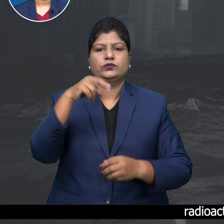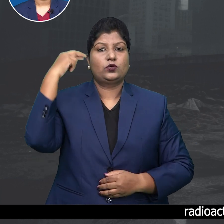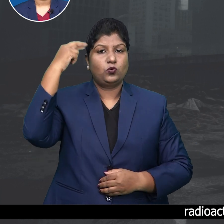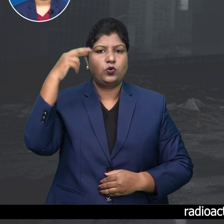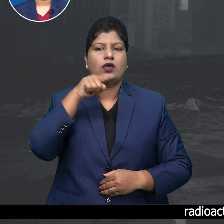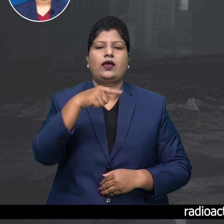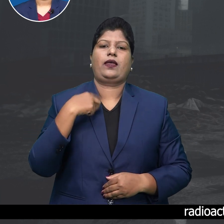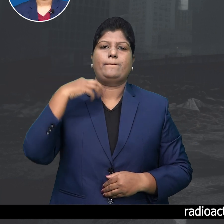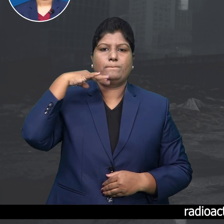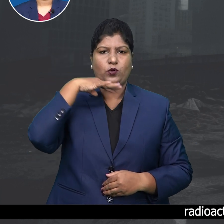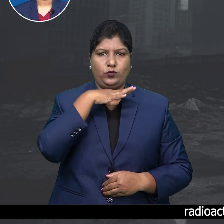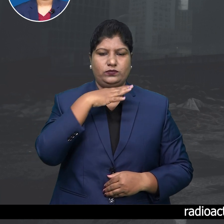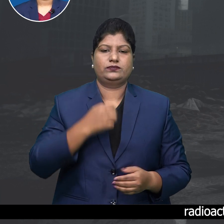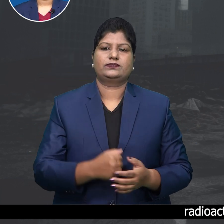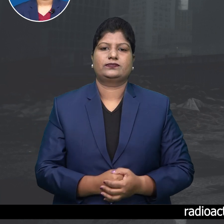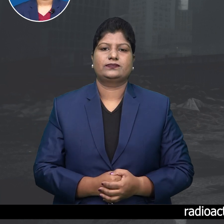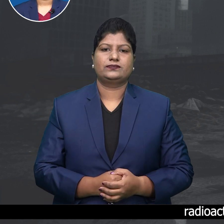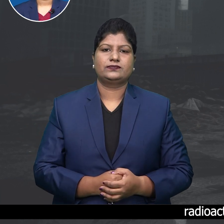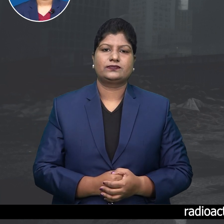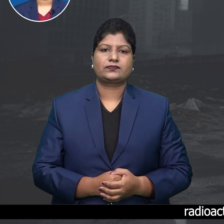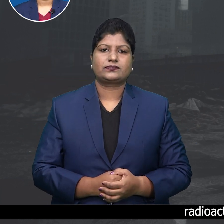radioactive pollution.